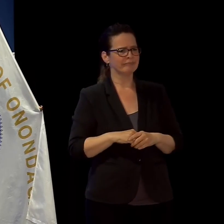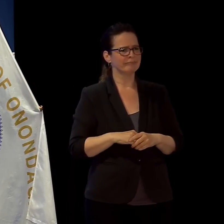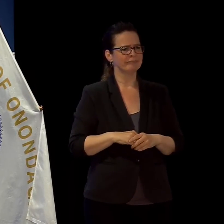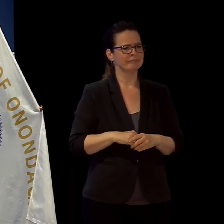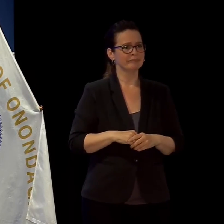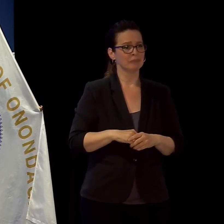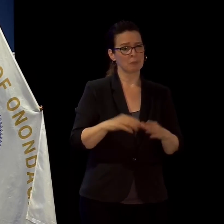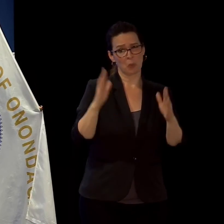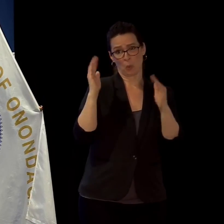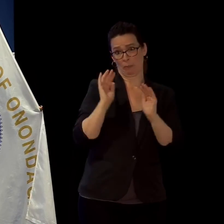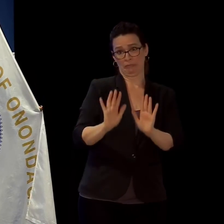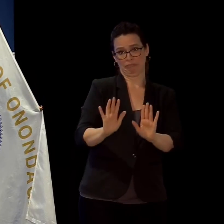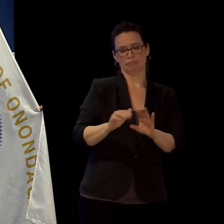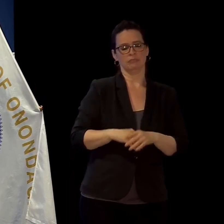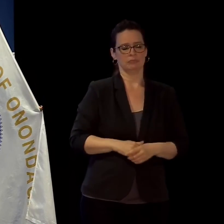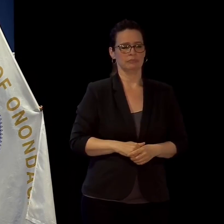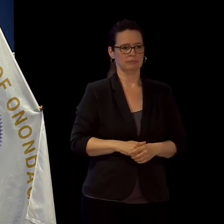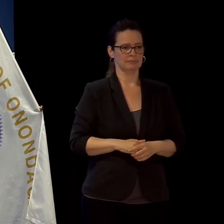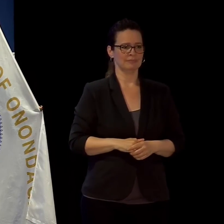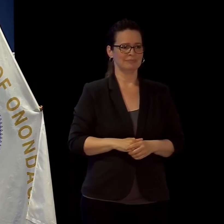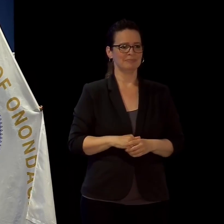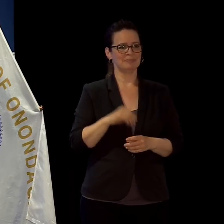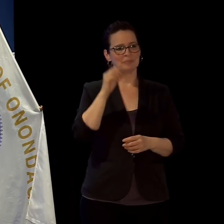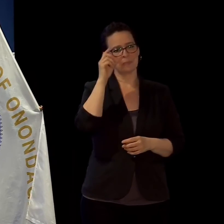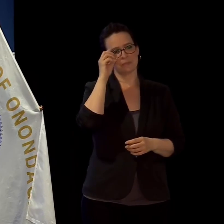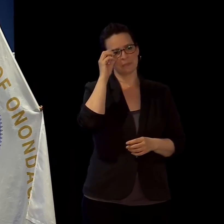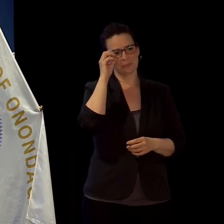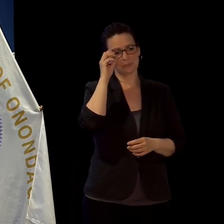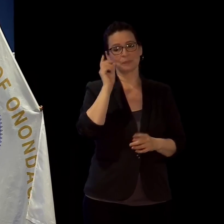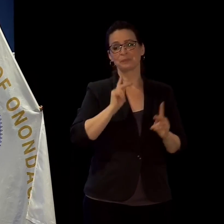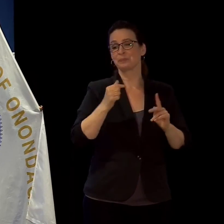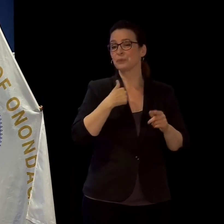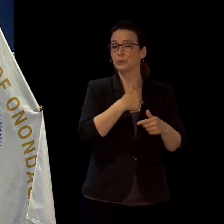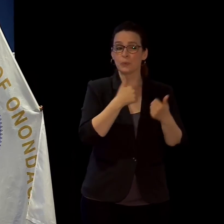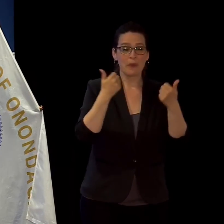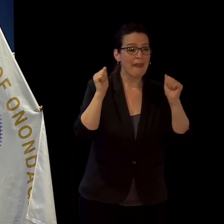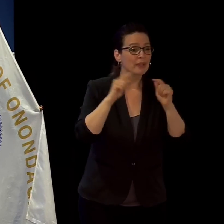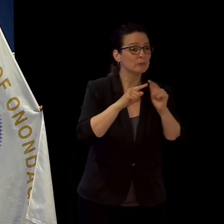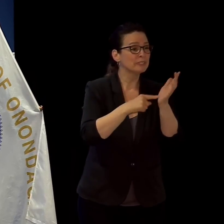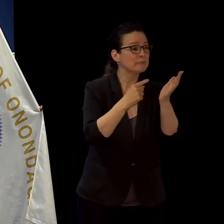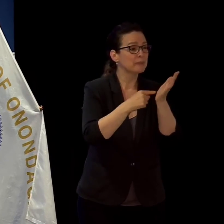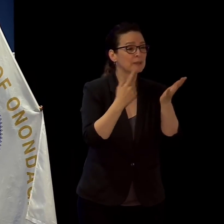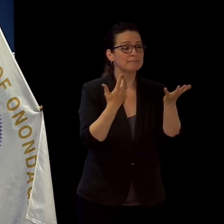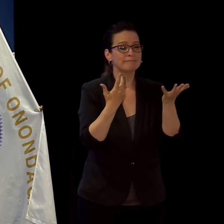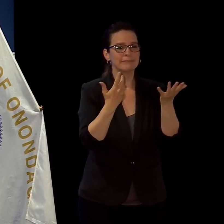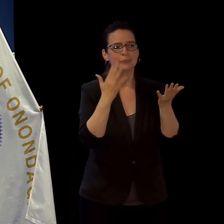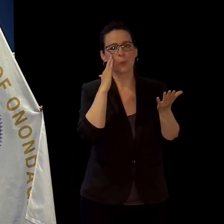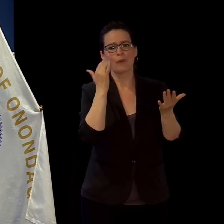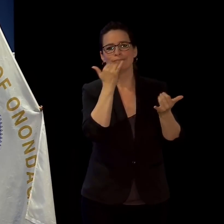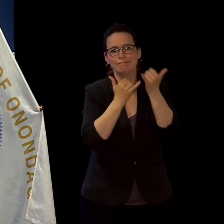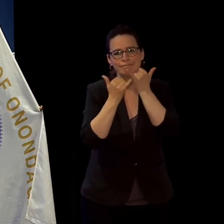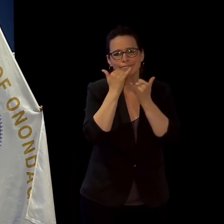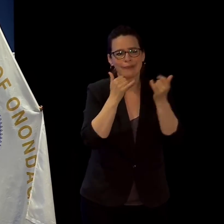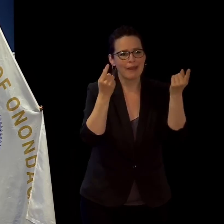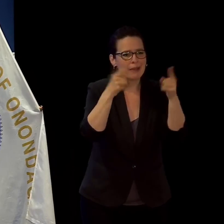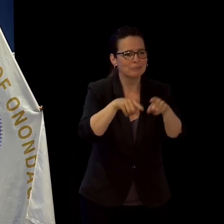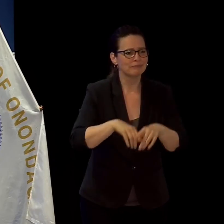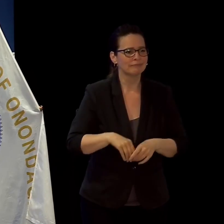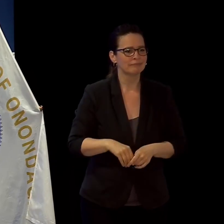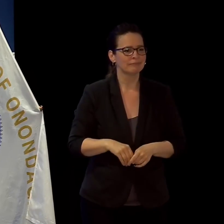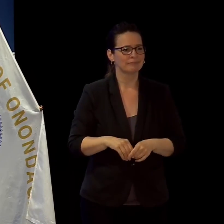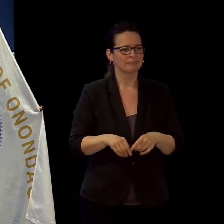hope that people won't try anything, but we all know sometimes that happens. What's your favorite restaurant? I love them